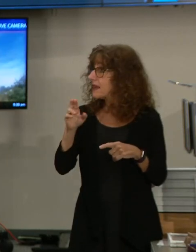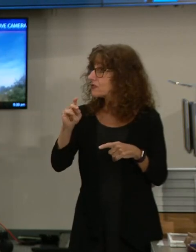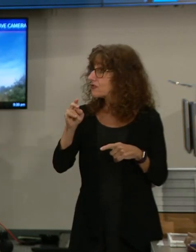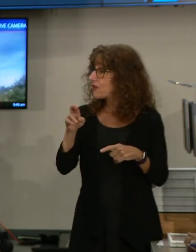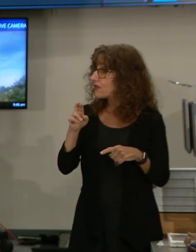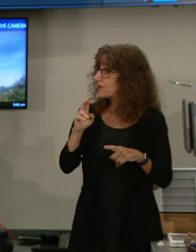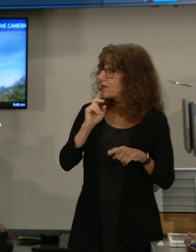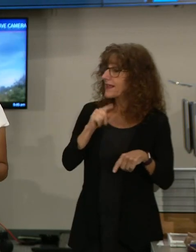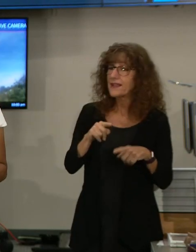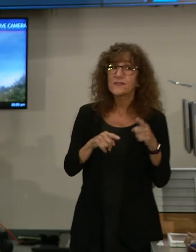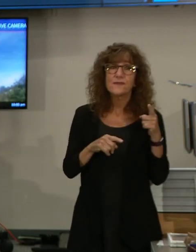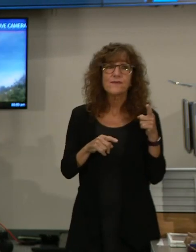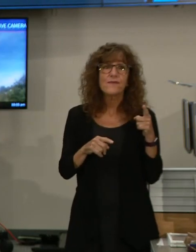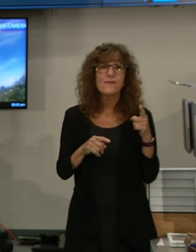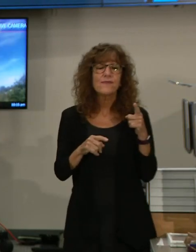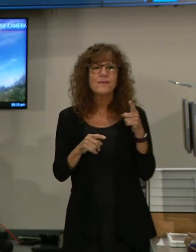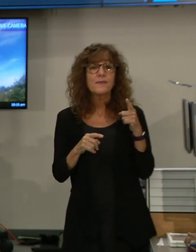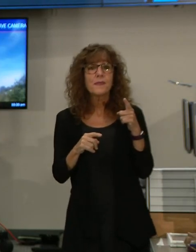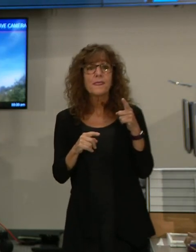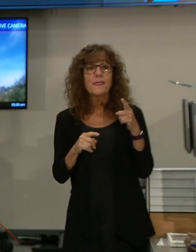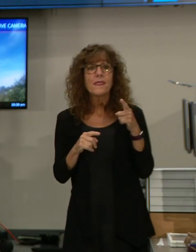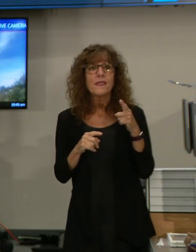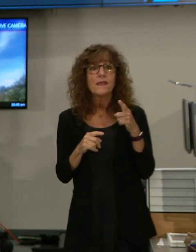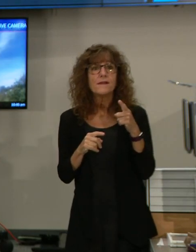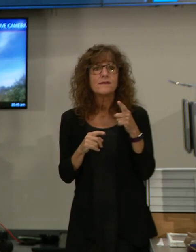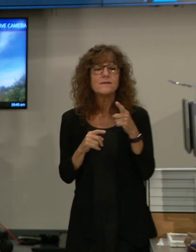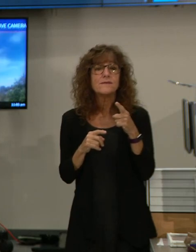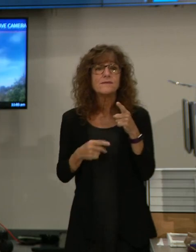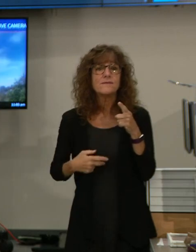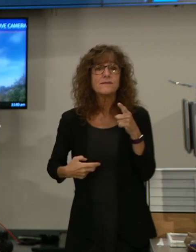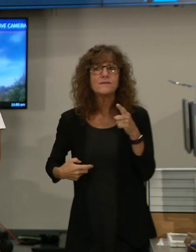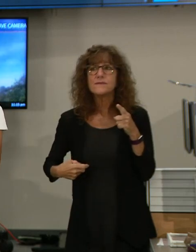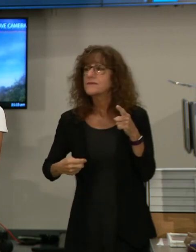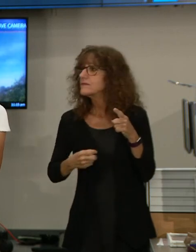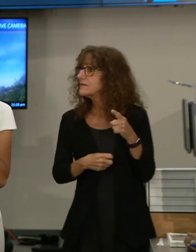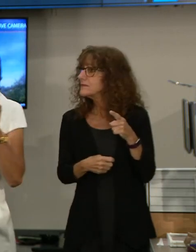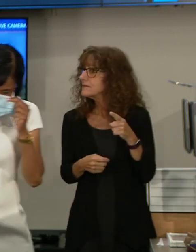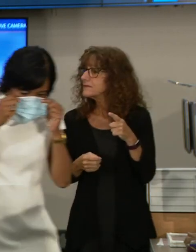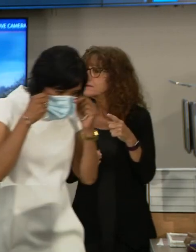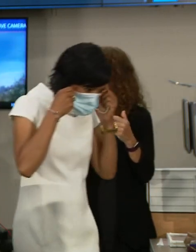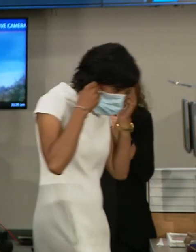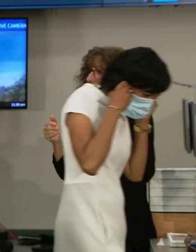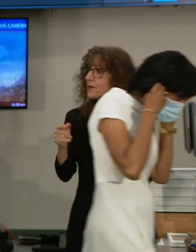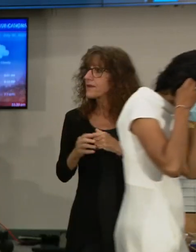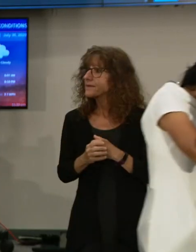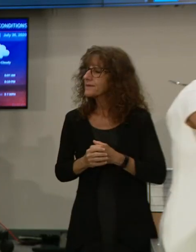want to add something? Simply a function of lab work and Quest and all of that. Go ahead.